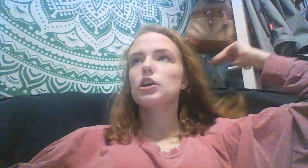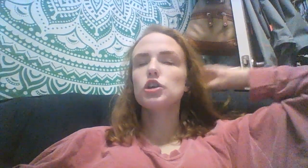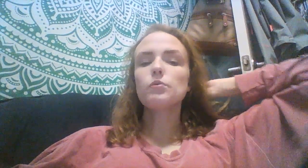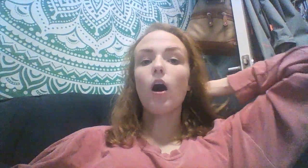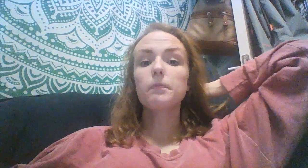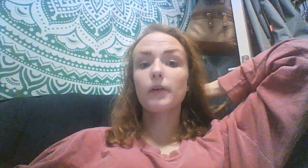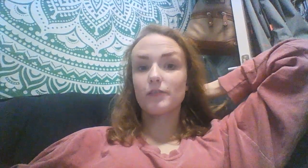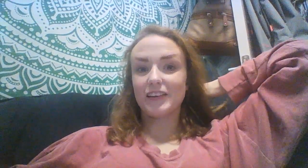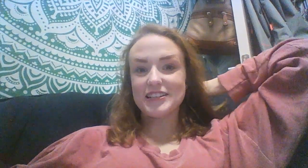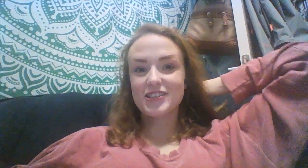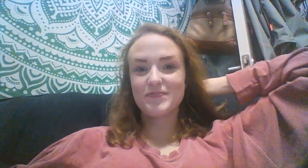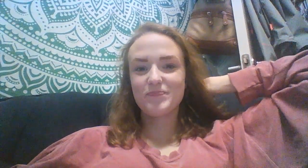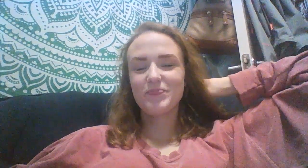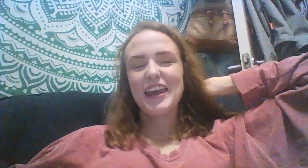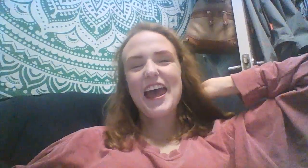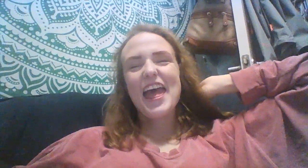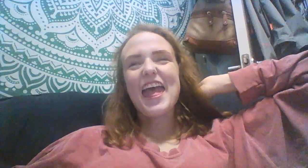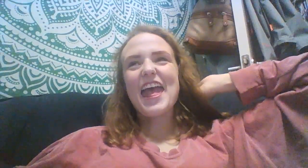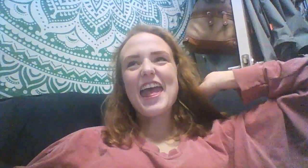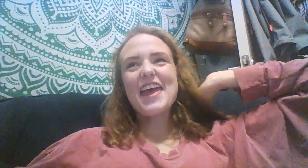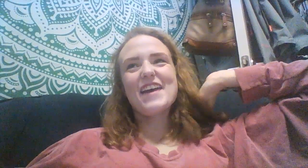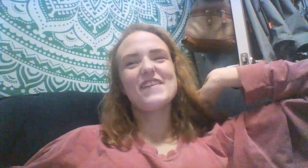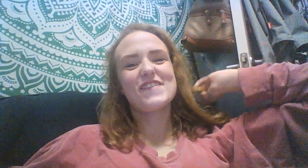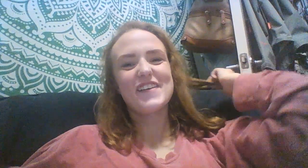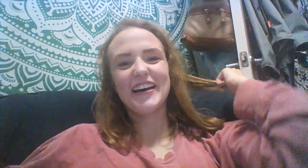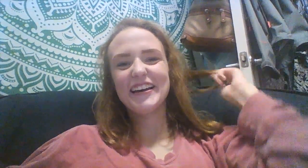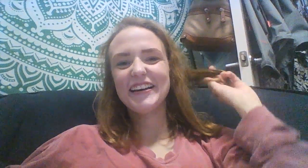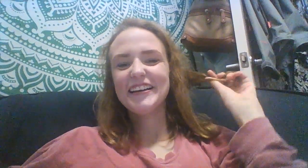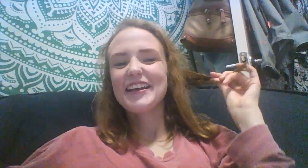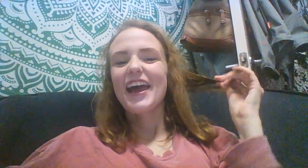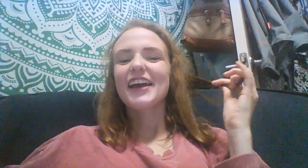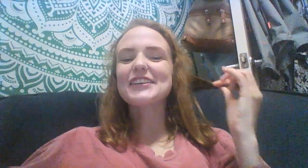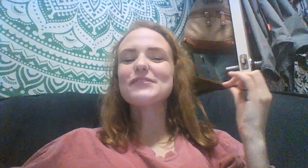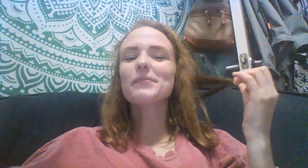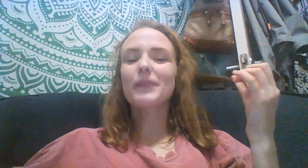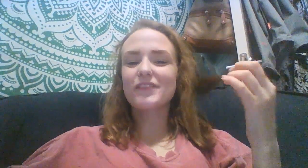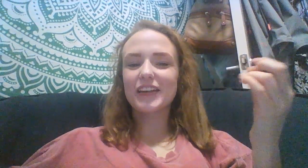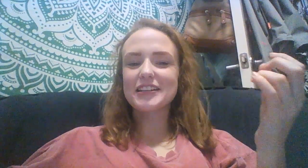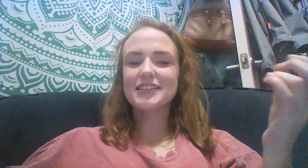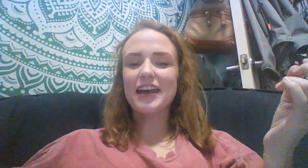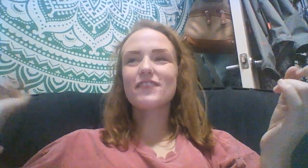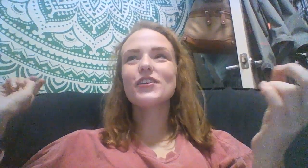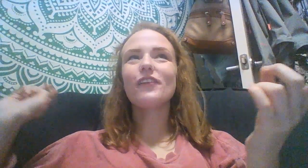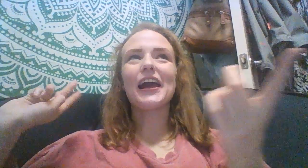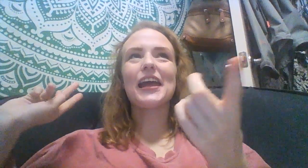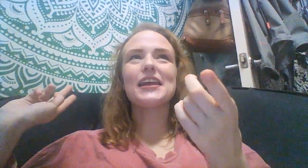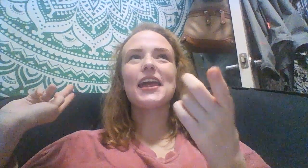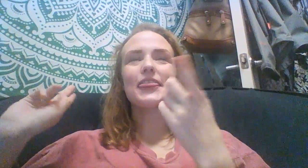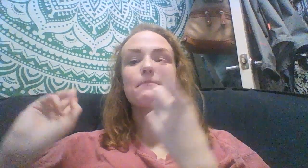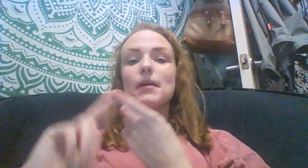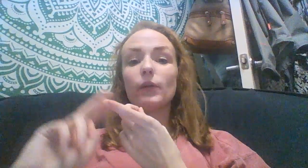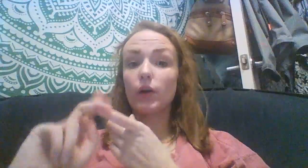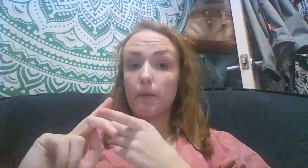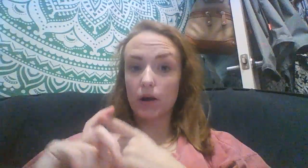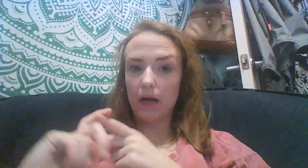you are privileged if you are in the middle or upper